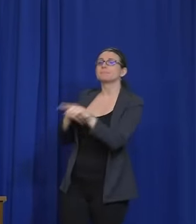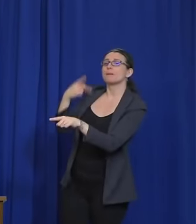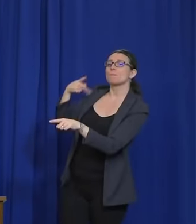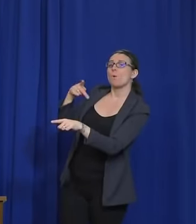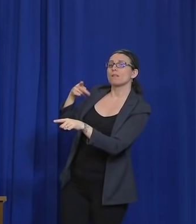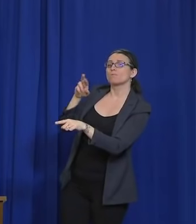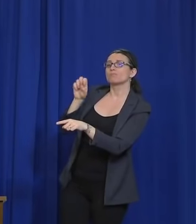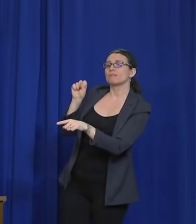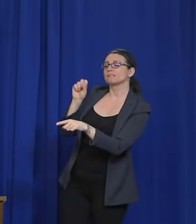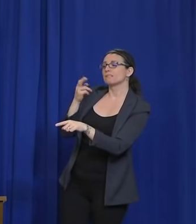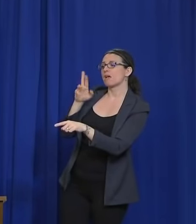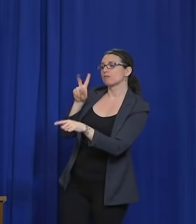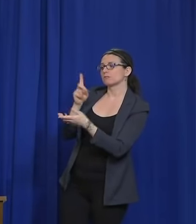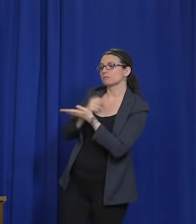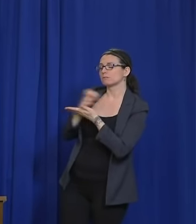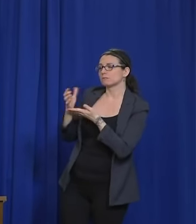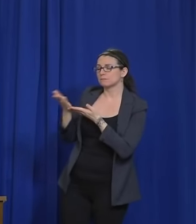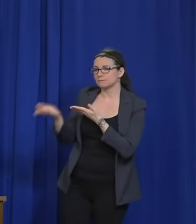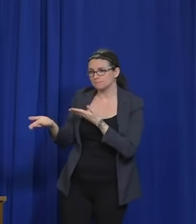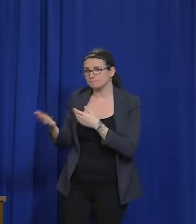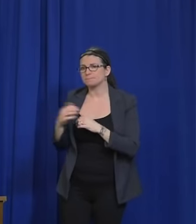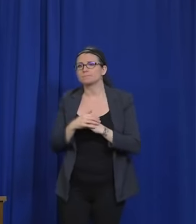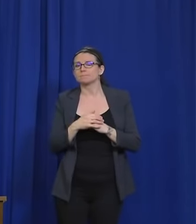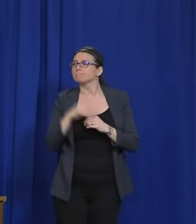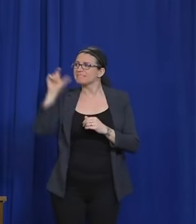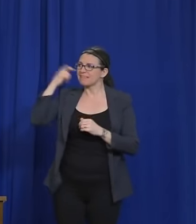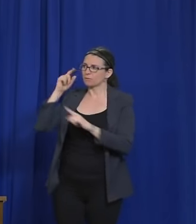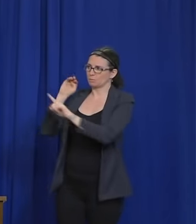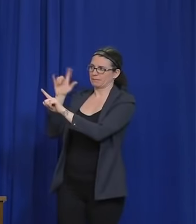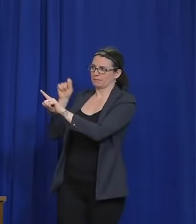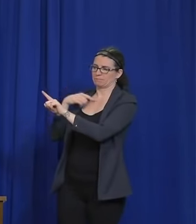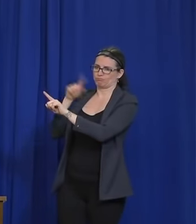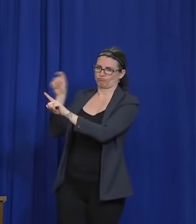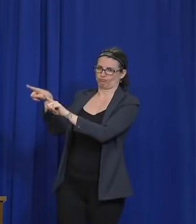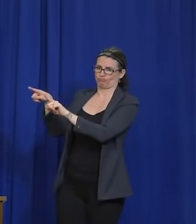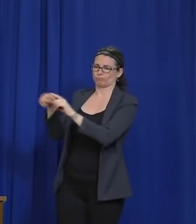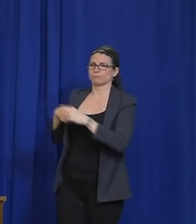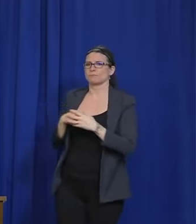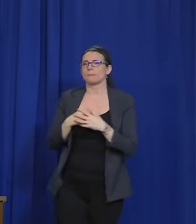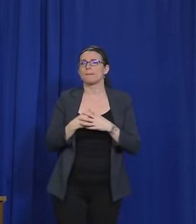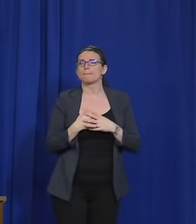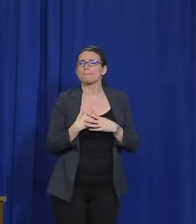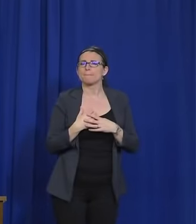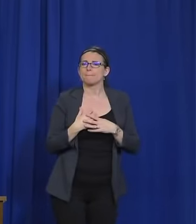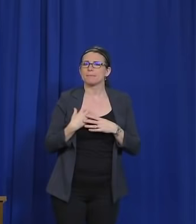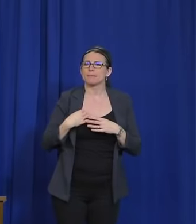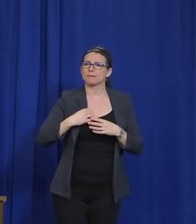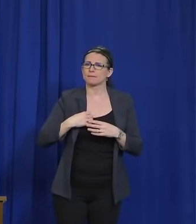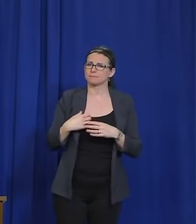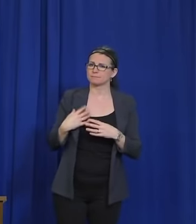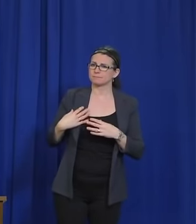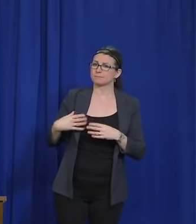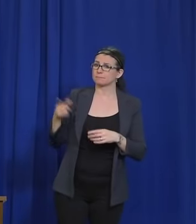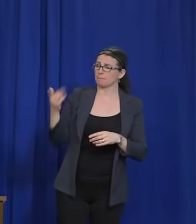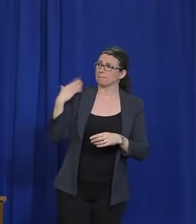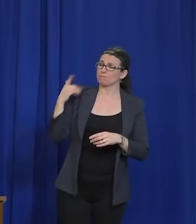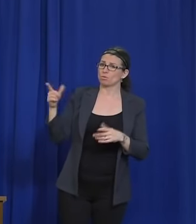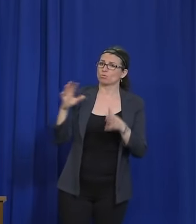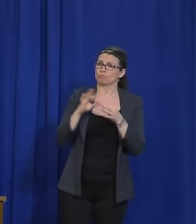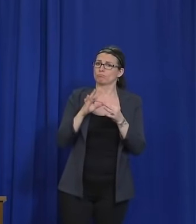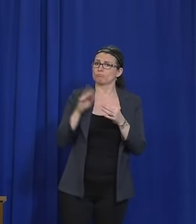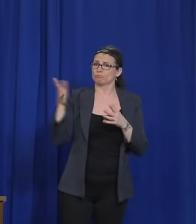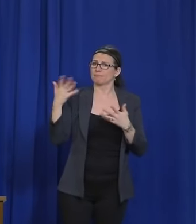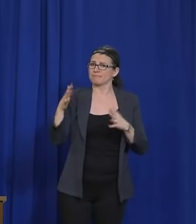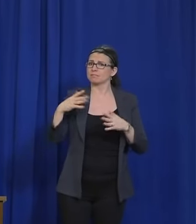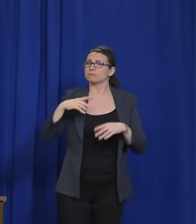Yes, hi. Governor Mills, going back to your conversations with the governors of New Hampshire and Vermont, are you looking